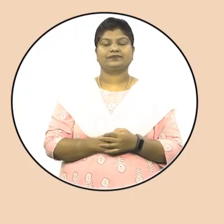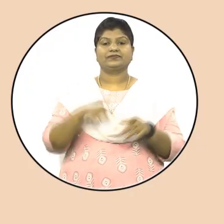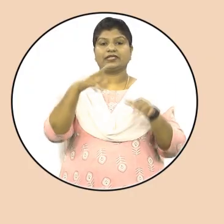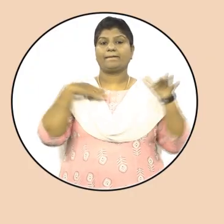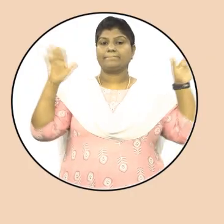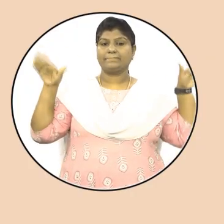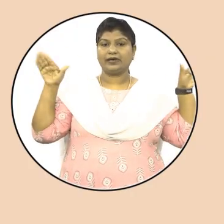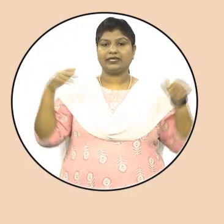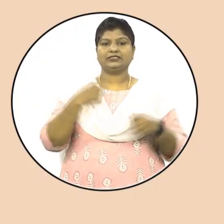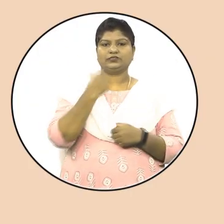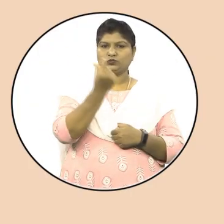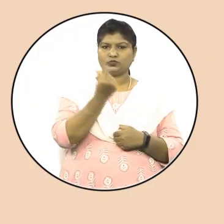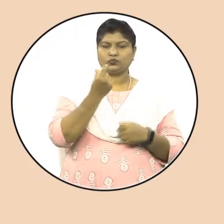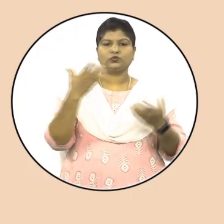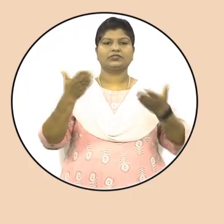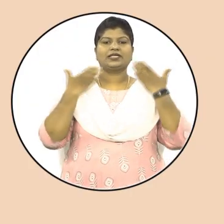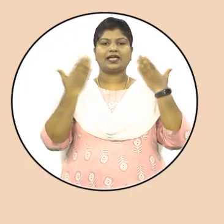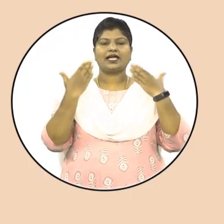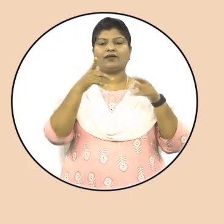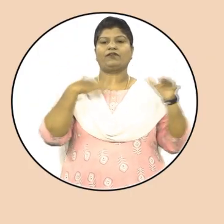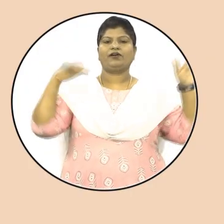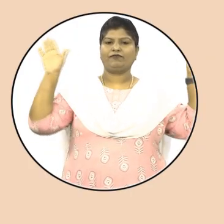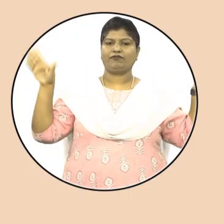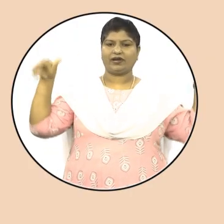Birds use air for flying.